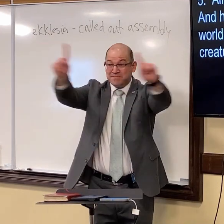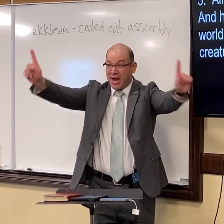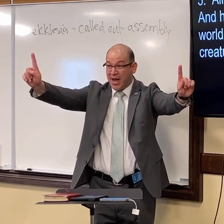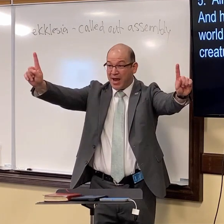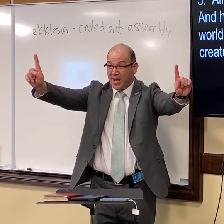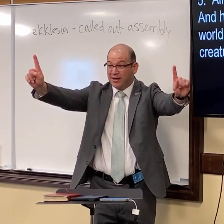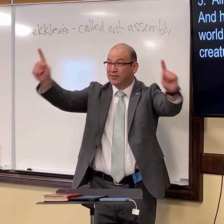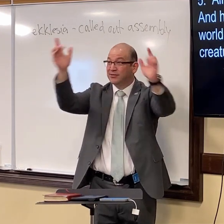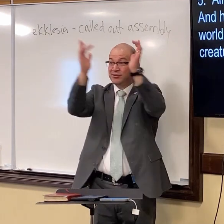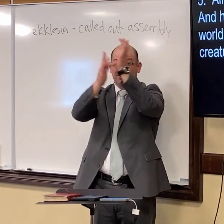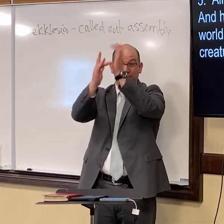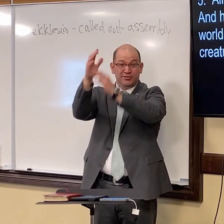But